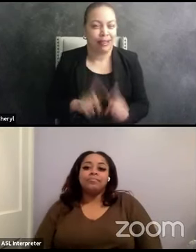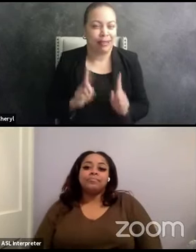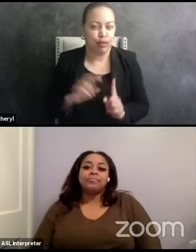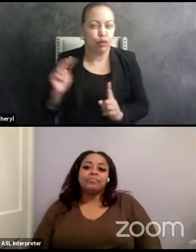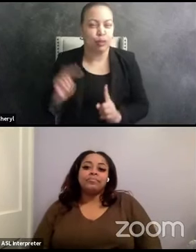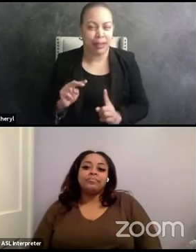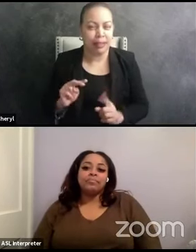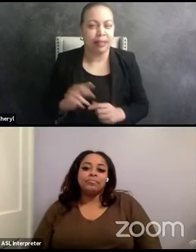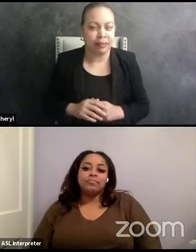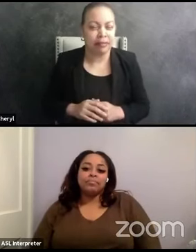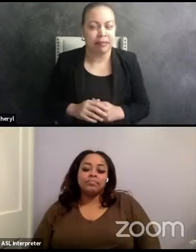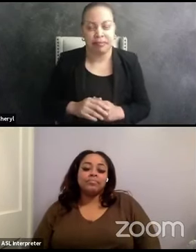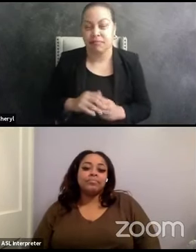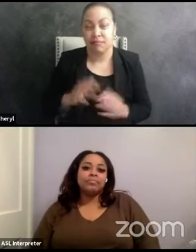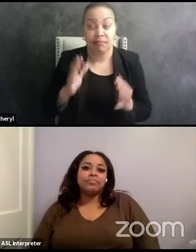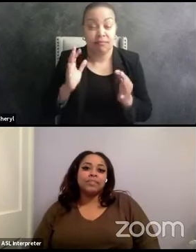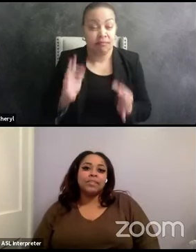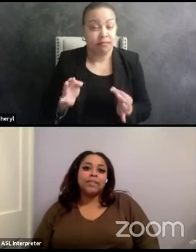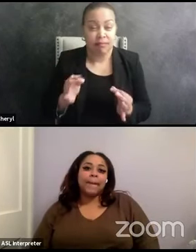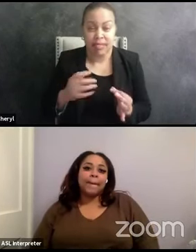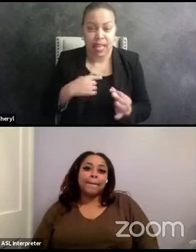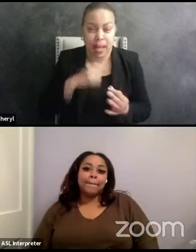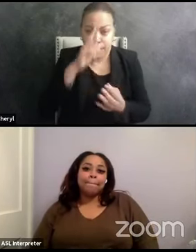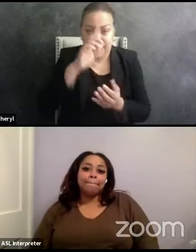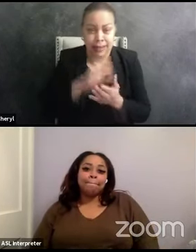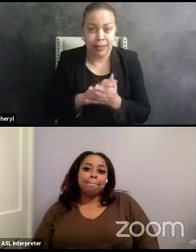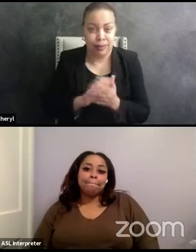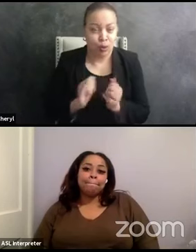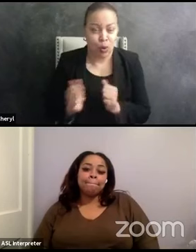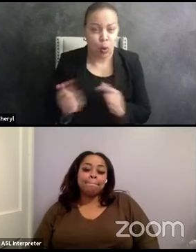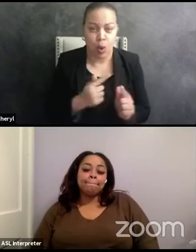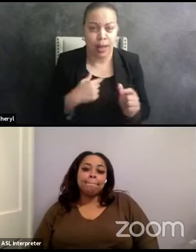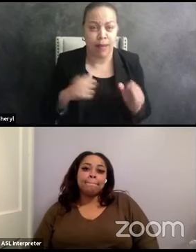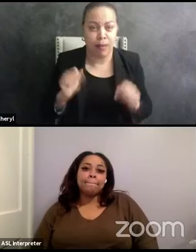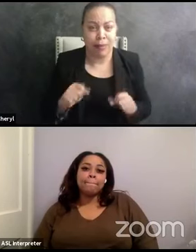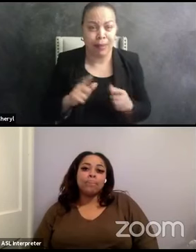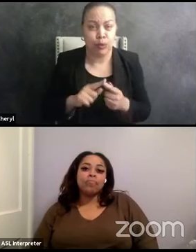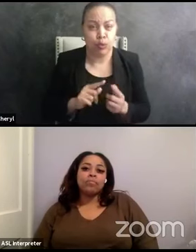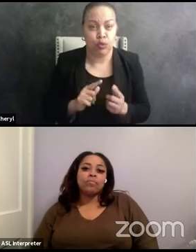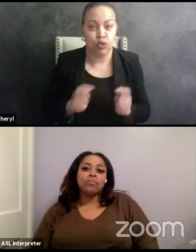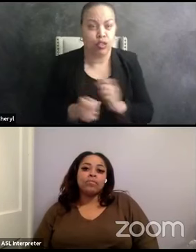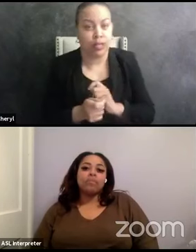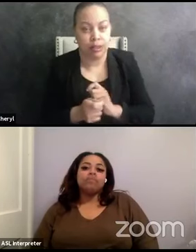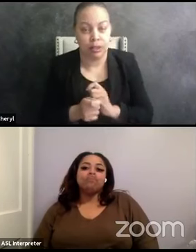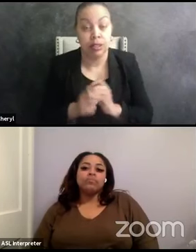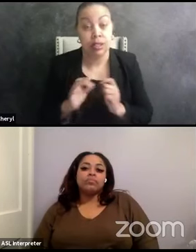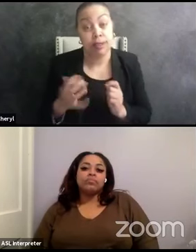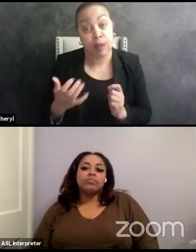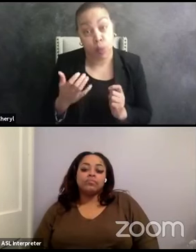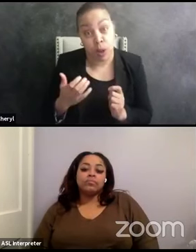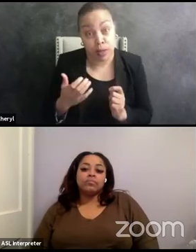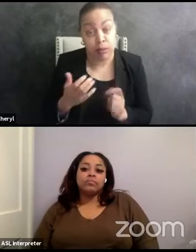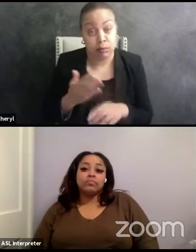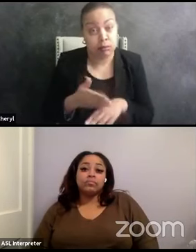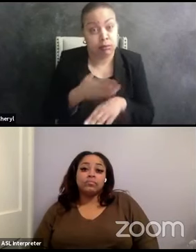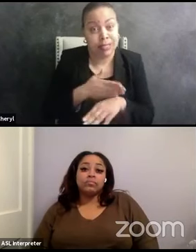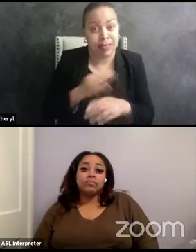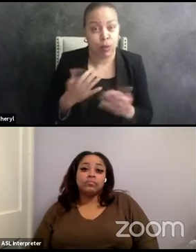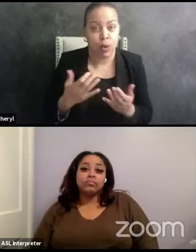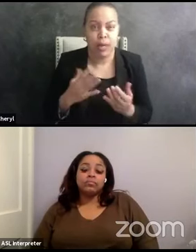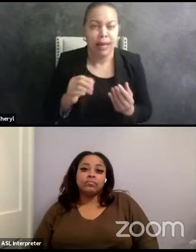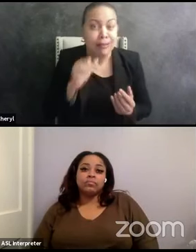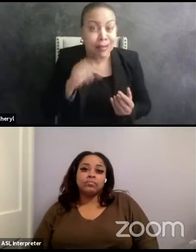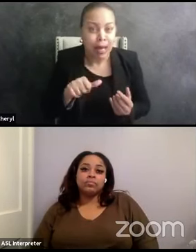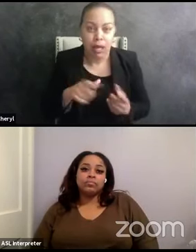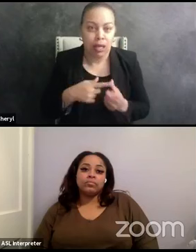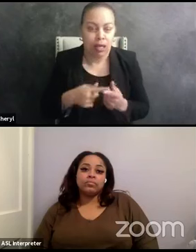one, I absolutely fundamentally believe that everyone has the capacity to grow and change if they want to. If I didn't, there'd be no reason to